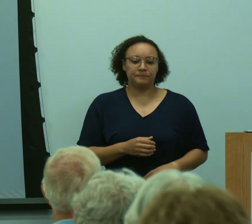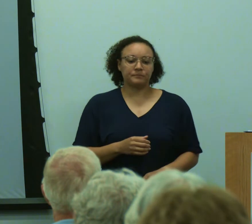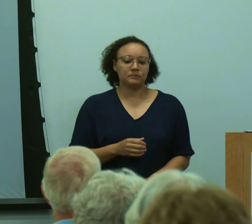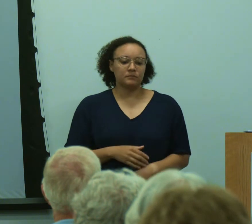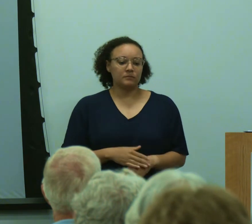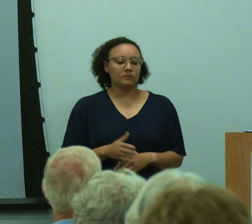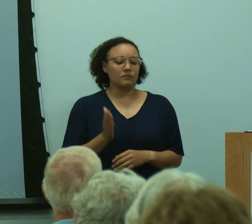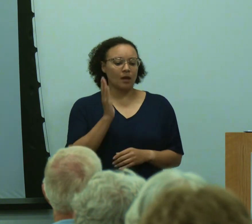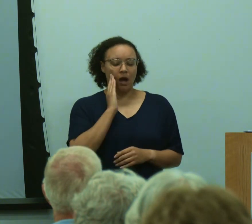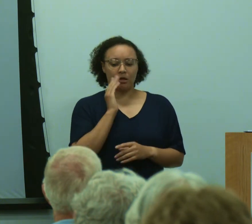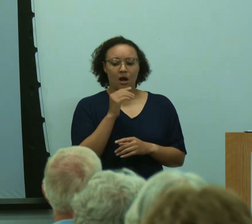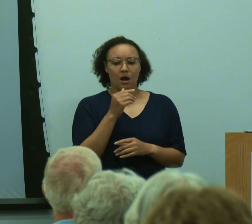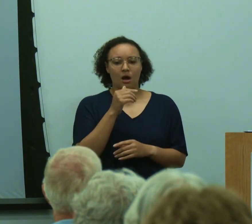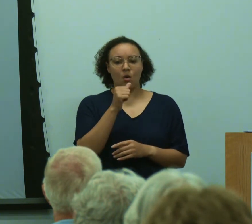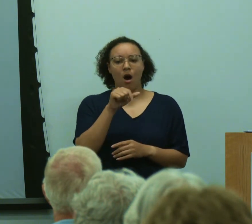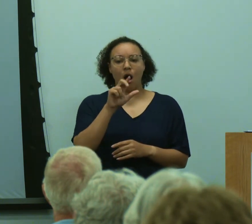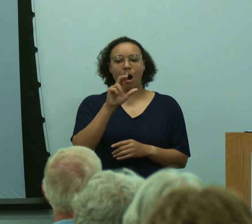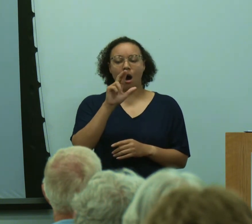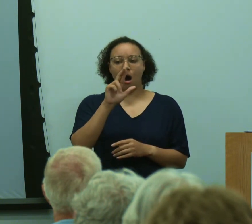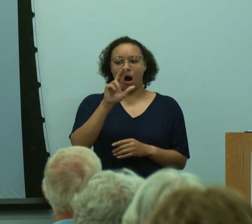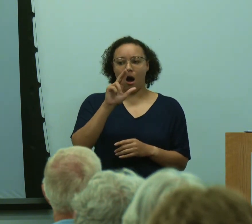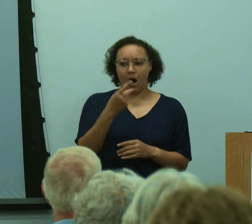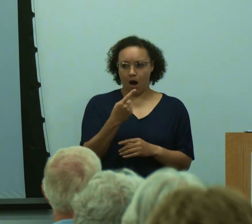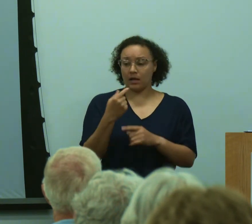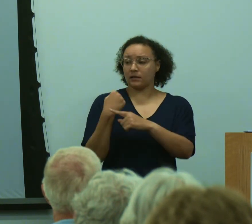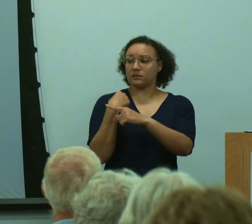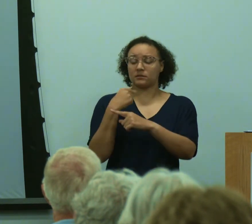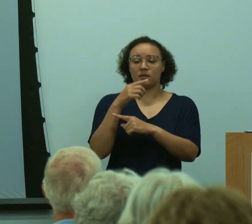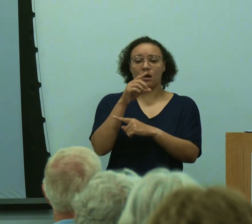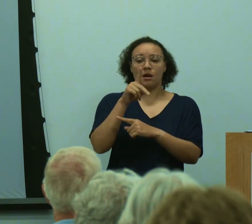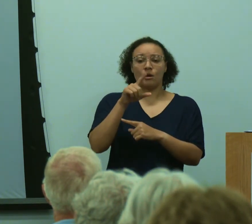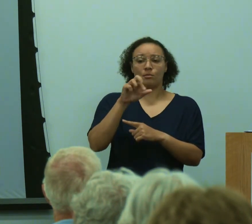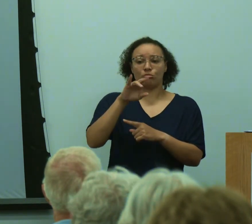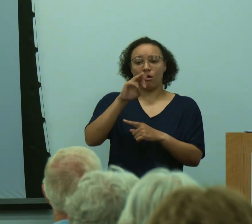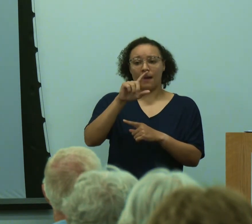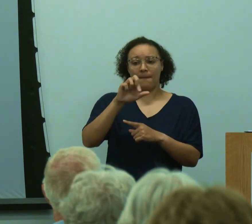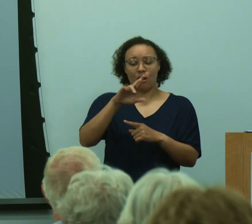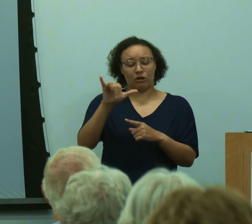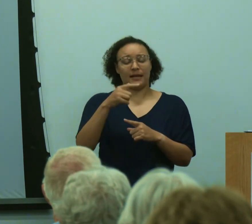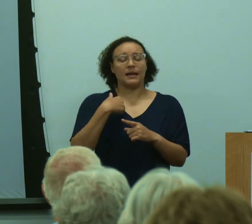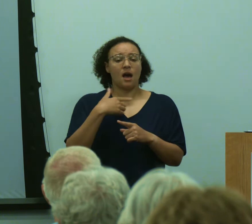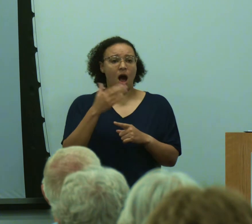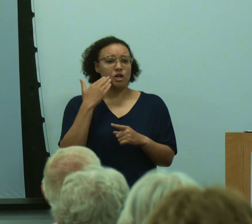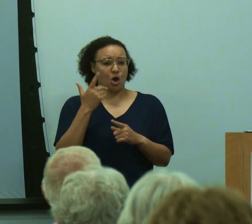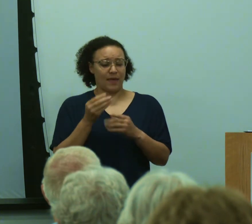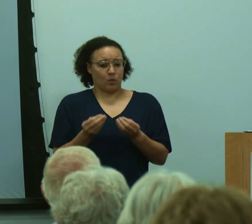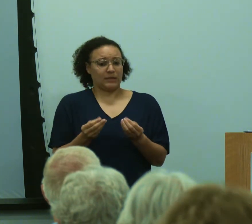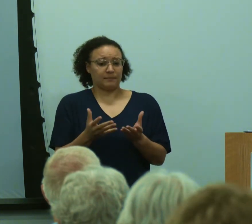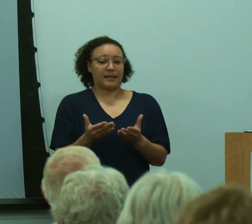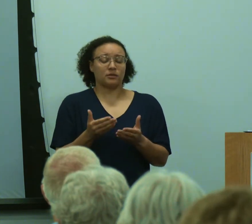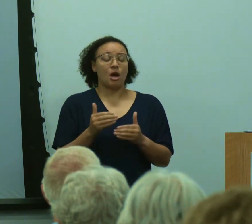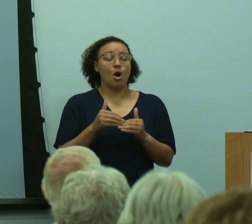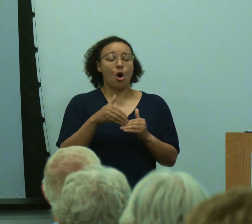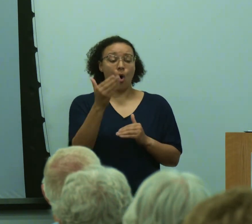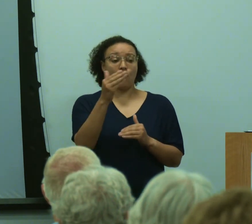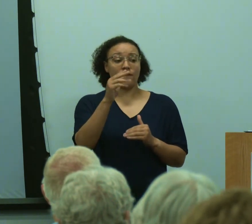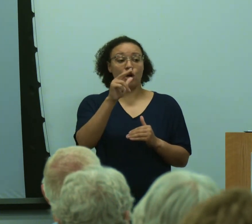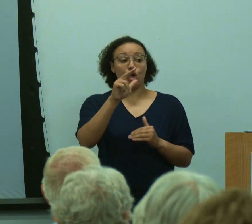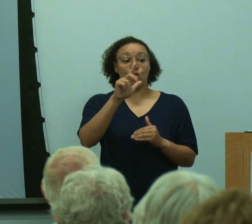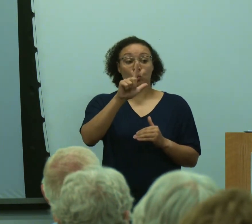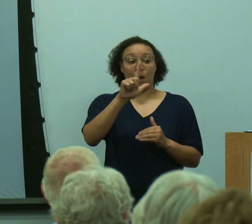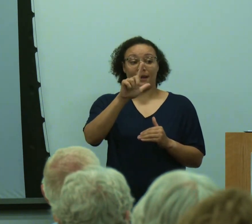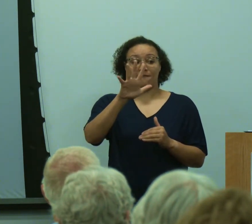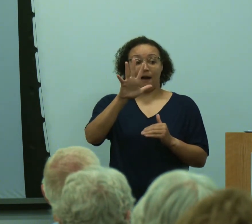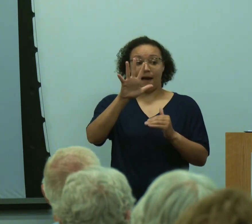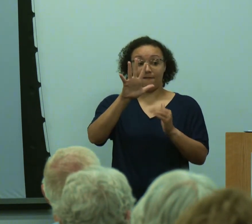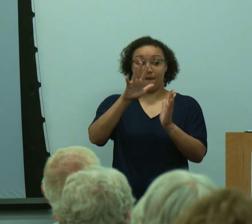that for the August primary we paid over $25 million. And I think the overall turnout for that